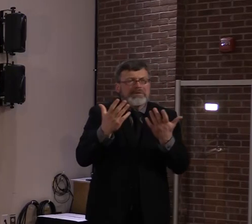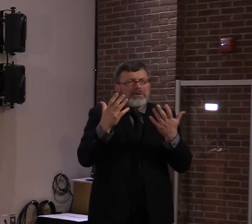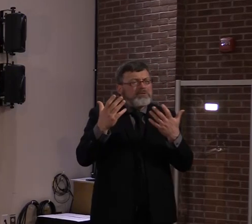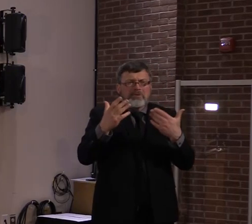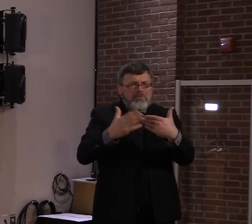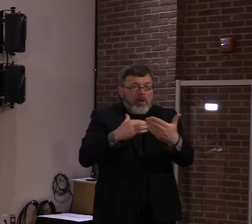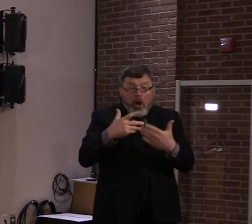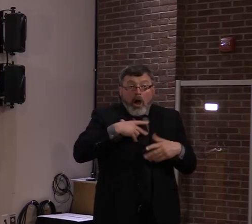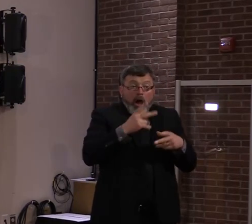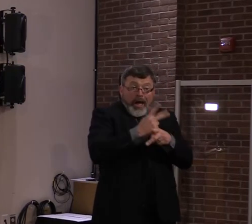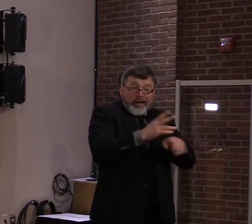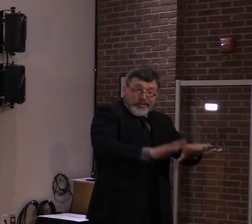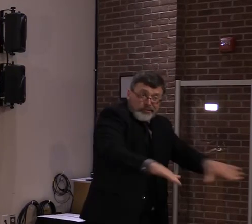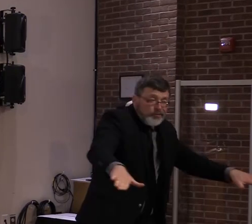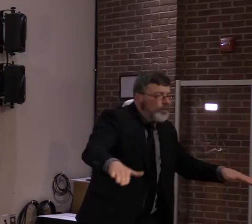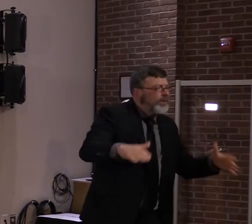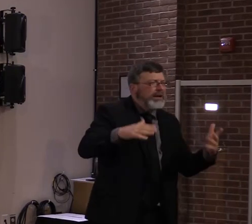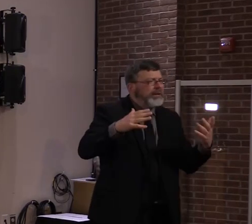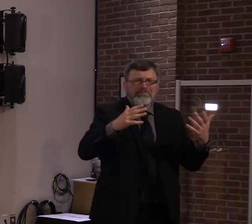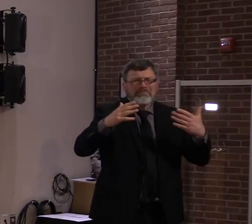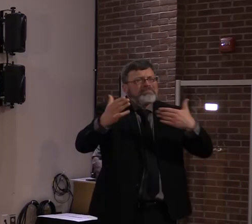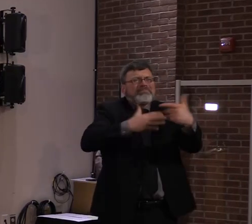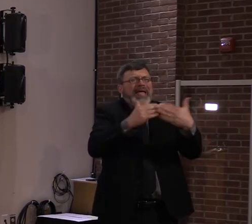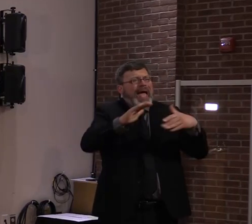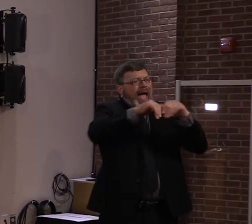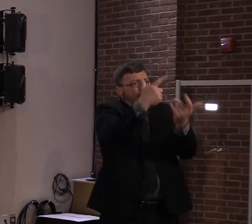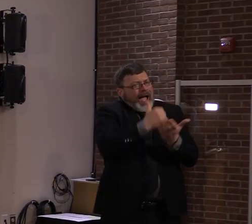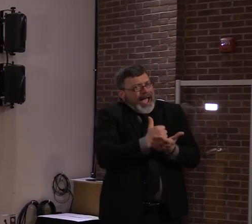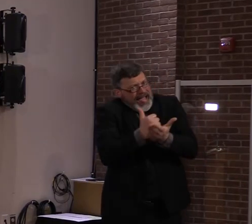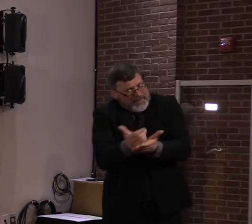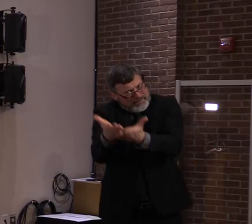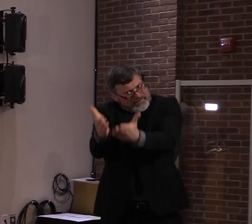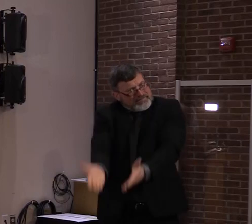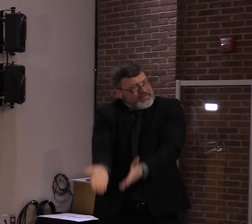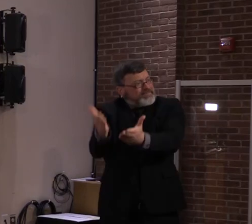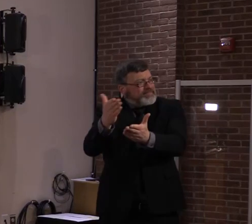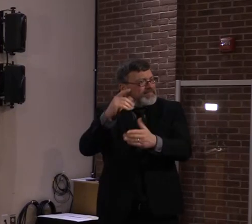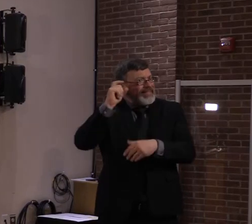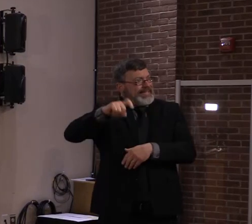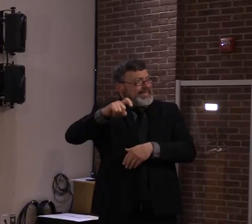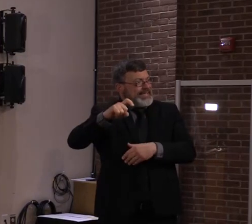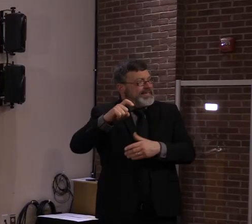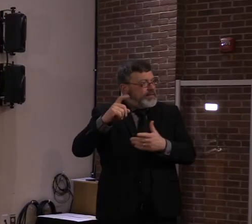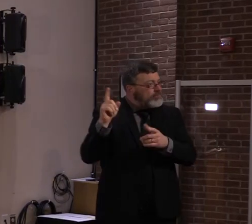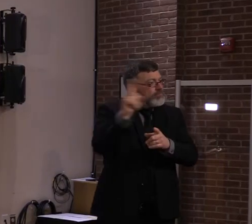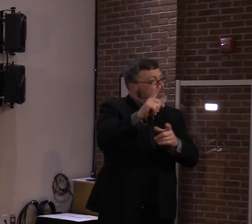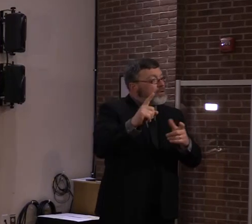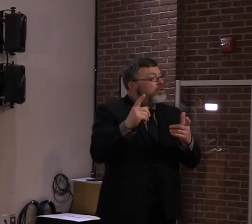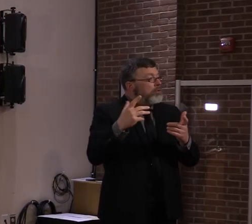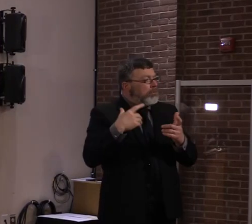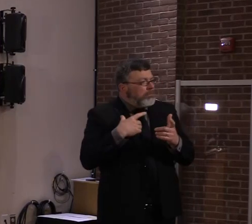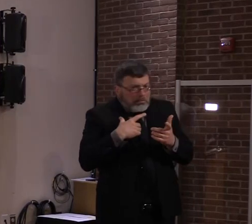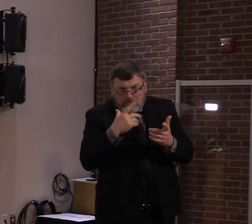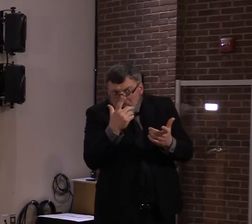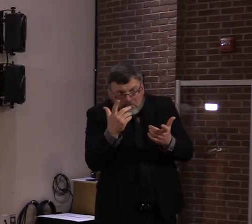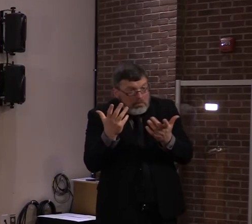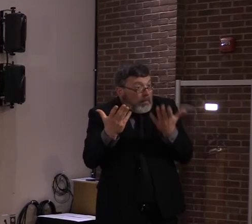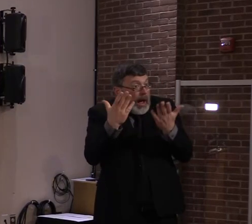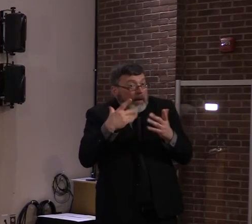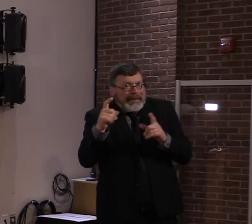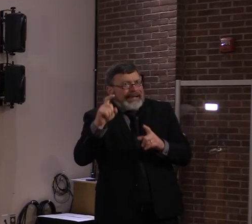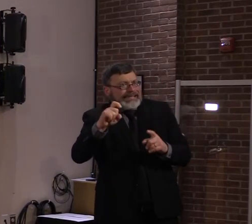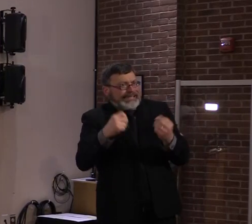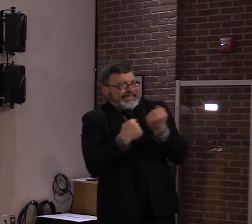eye out for a walk-in clinic that is suited for them. You truly can be a trusted messenger and